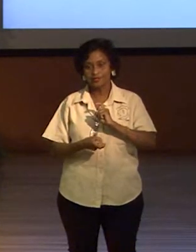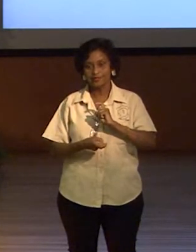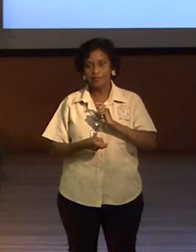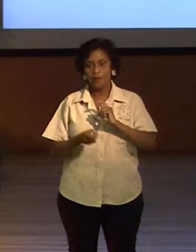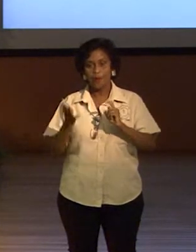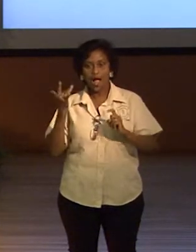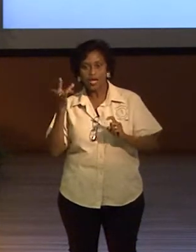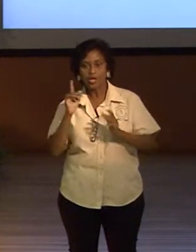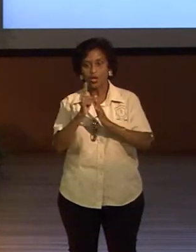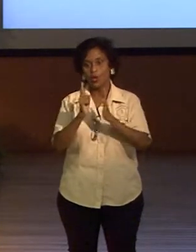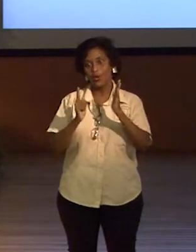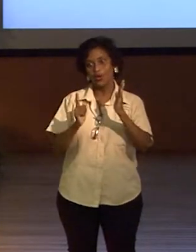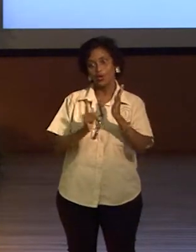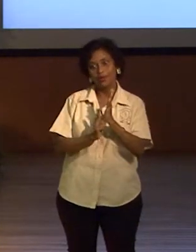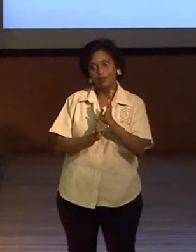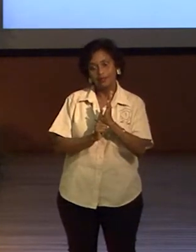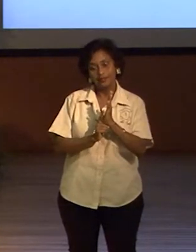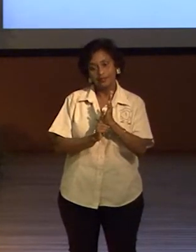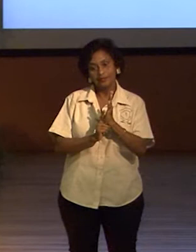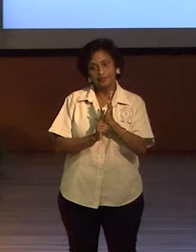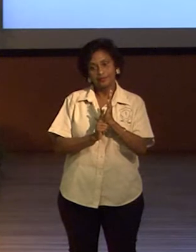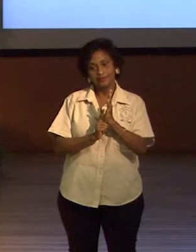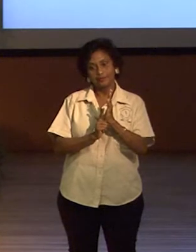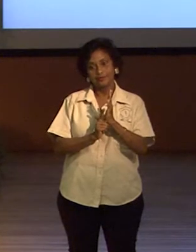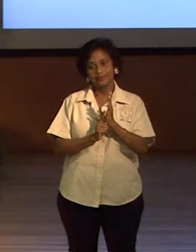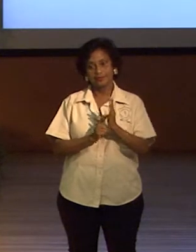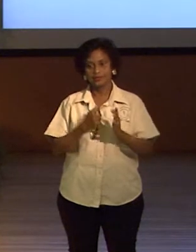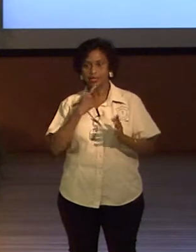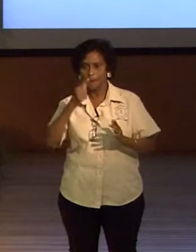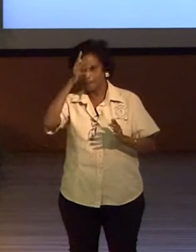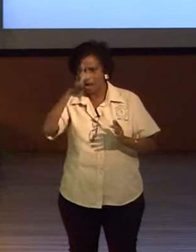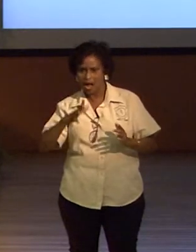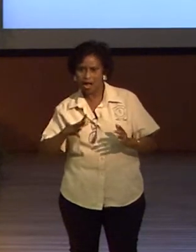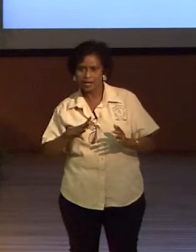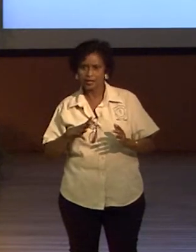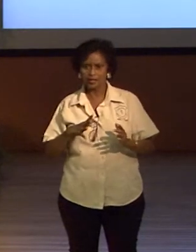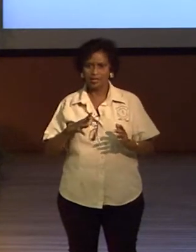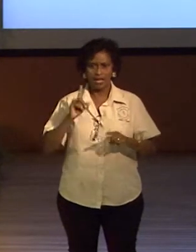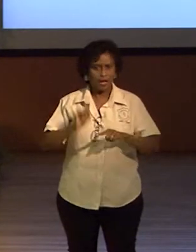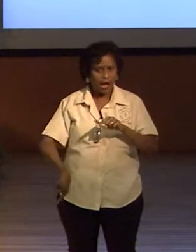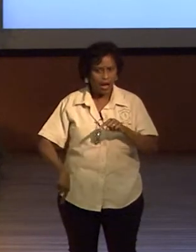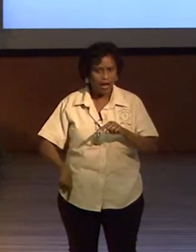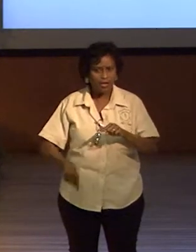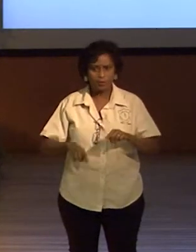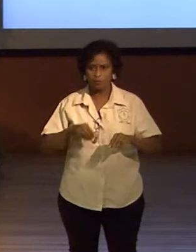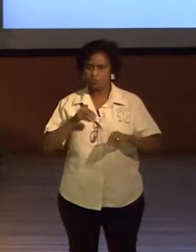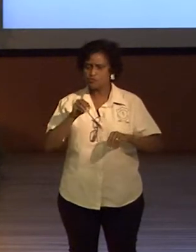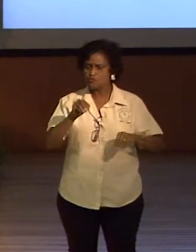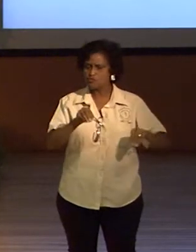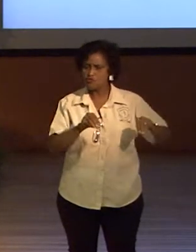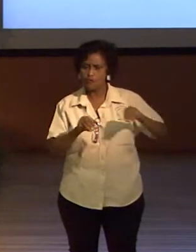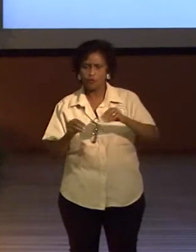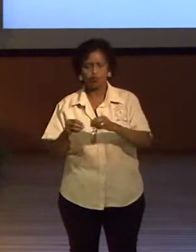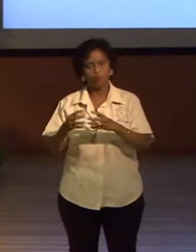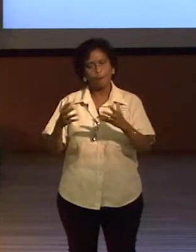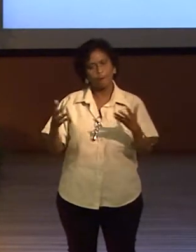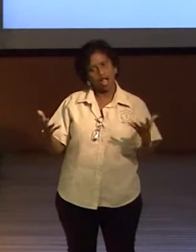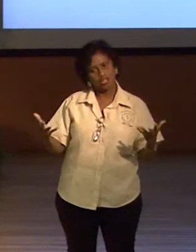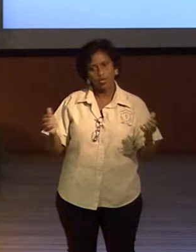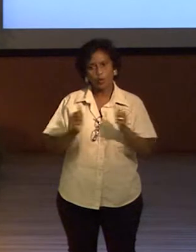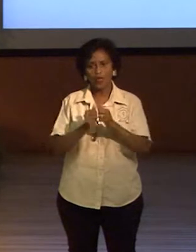team, to his extremely limited and painful mobility without his prosthetic legs.